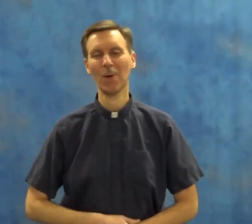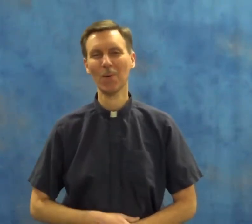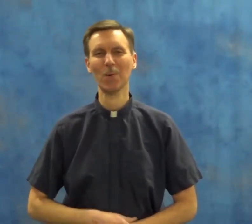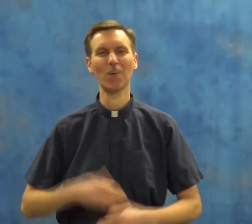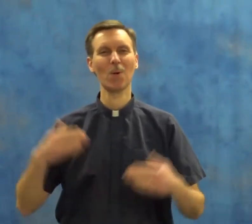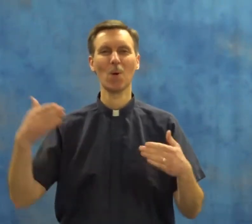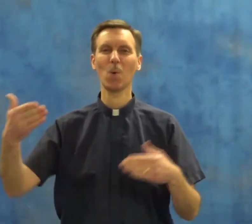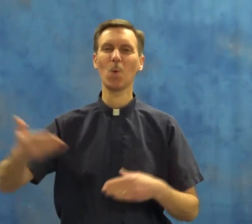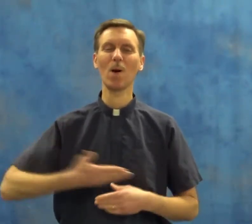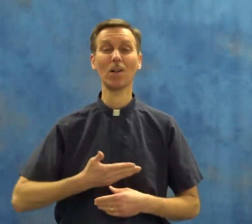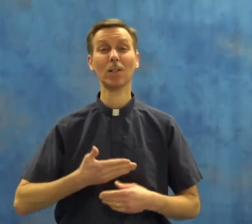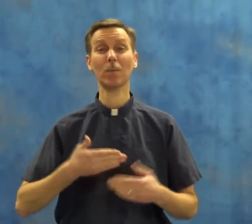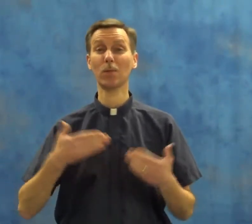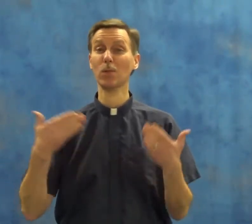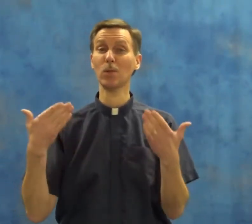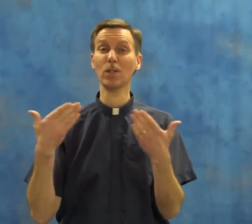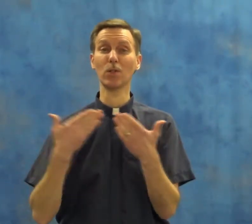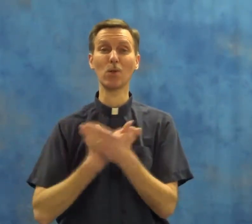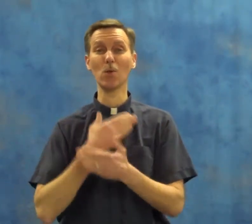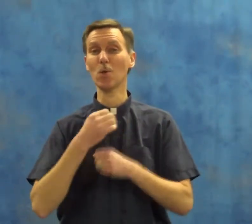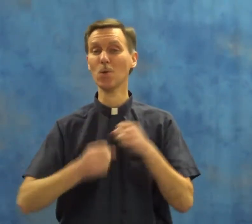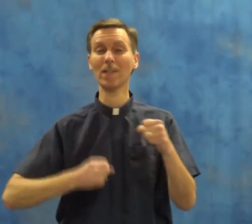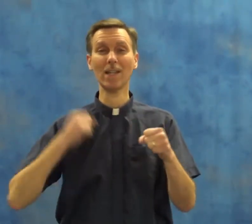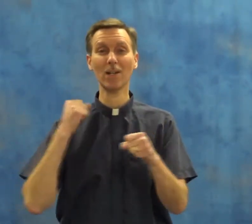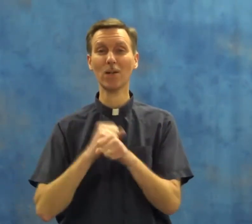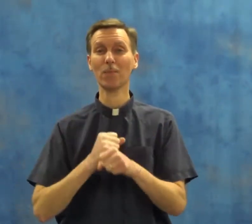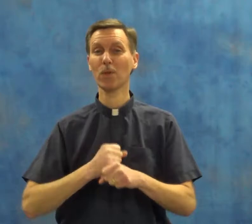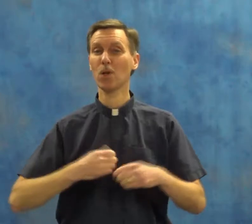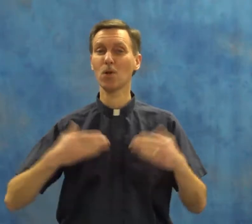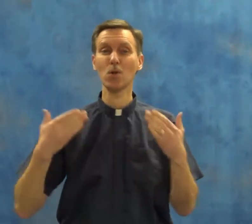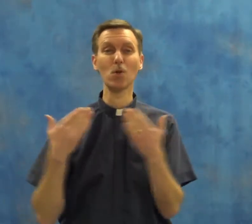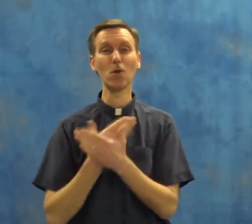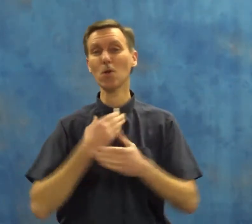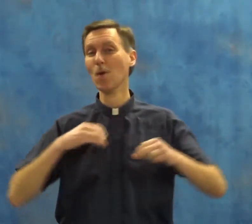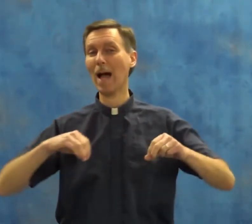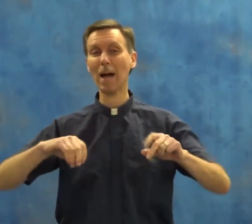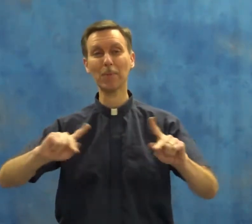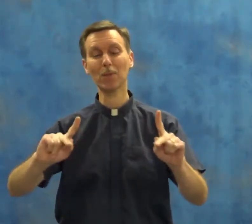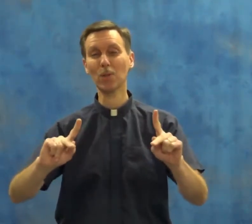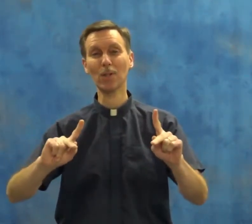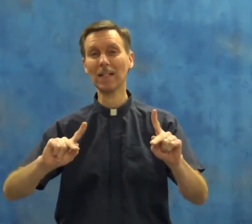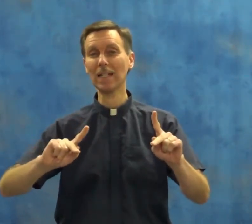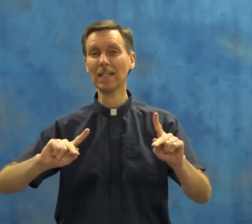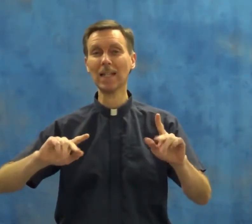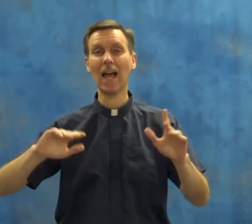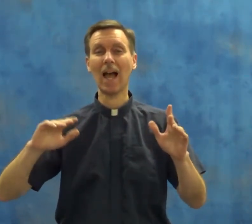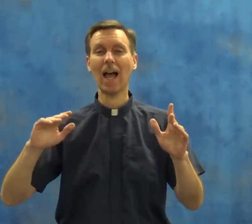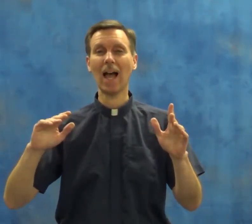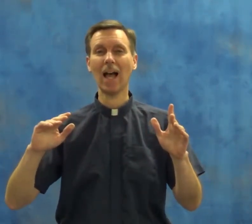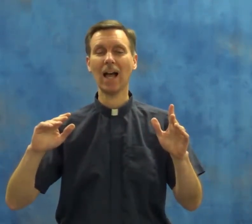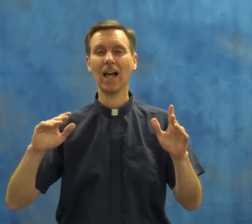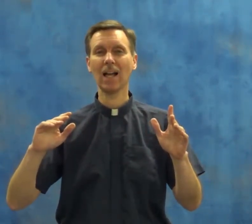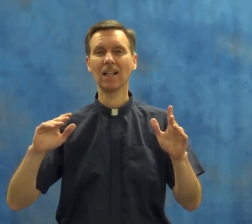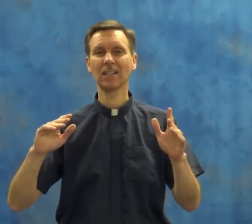Hello, welcome to this new year, new opportunities,